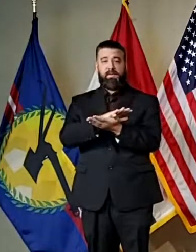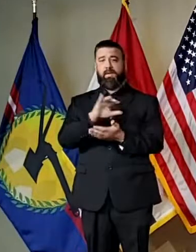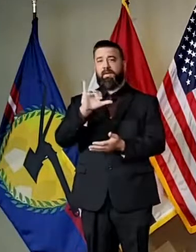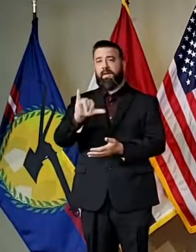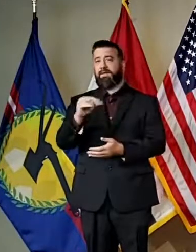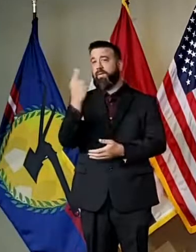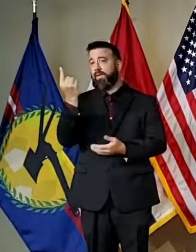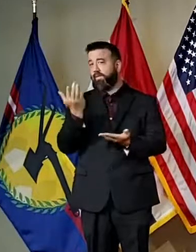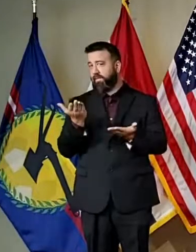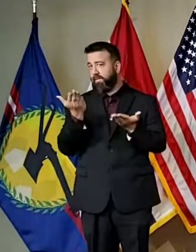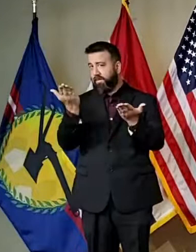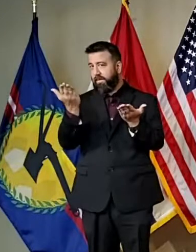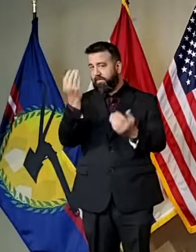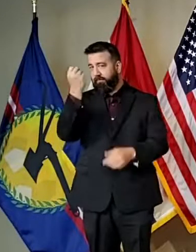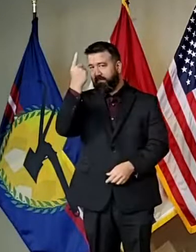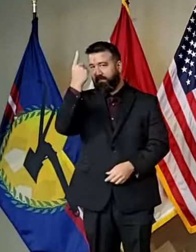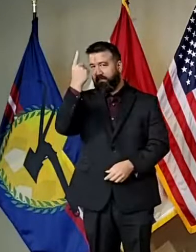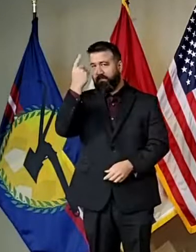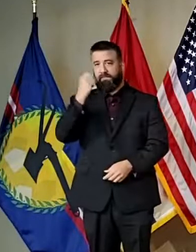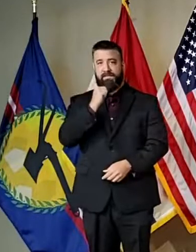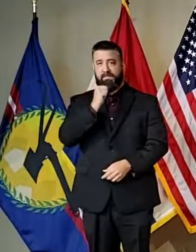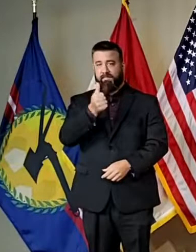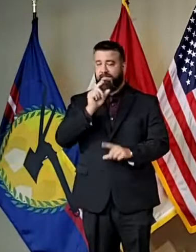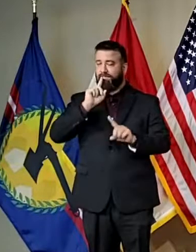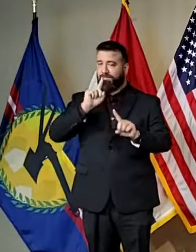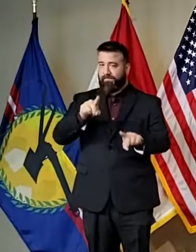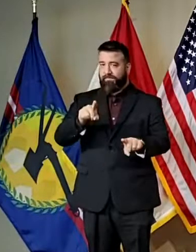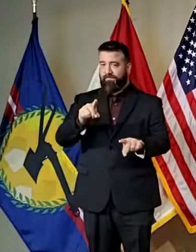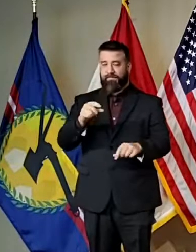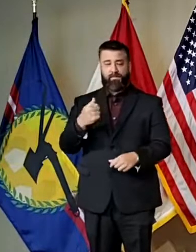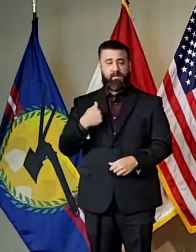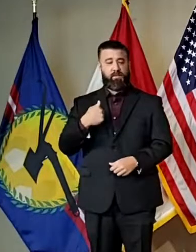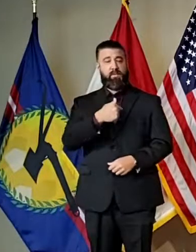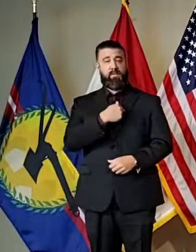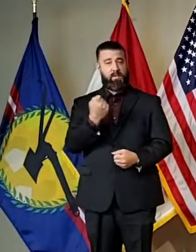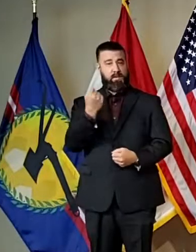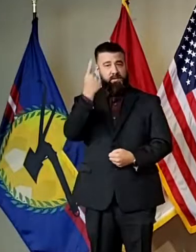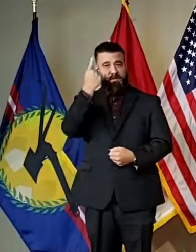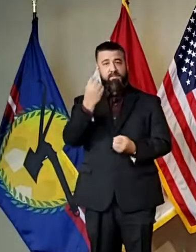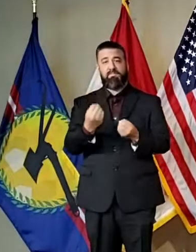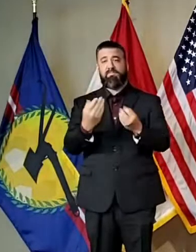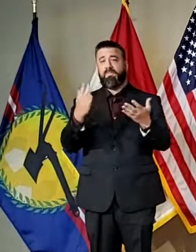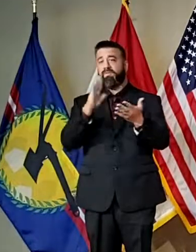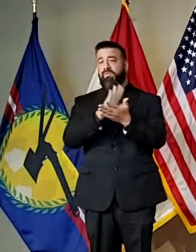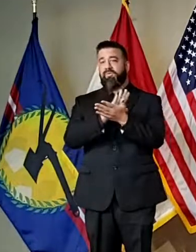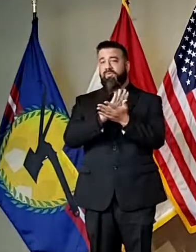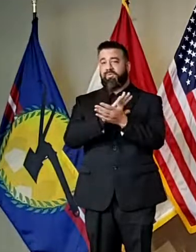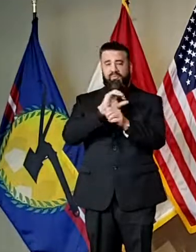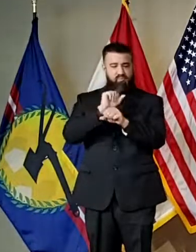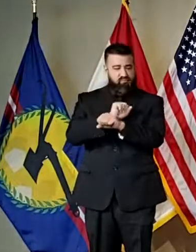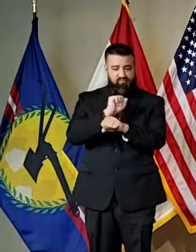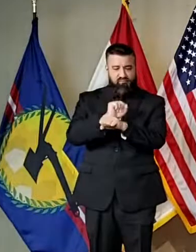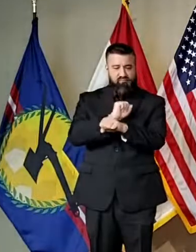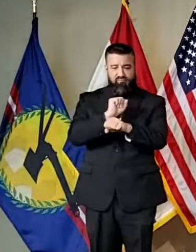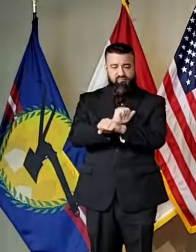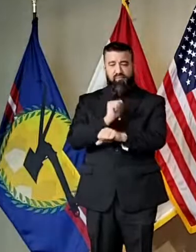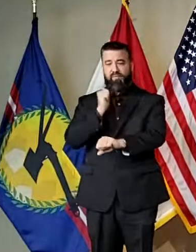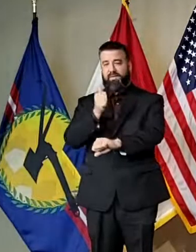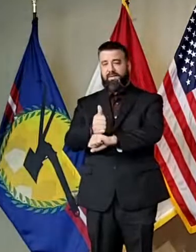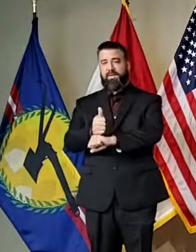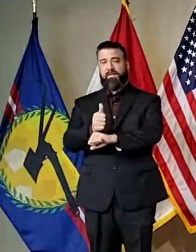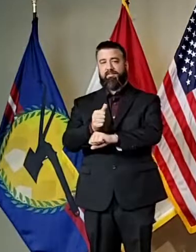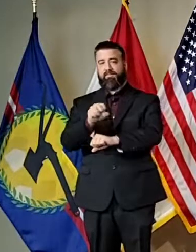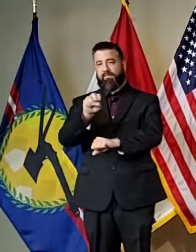only a recommendation. This is not a mandate. We understand that many of our schools have worked hard to create virtual learning